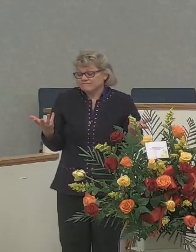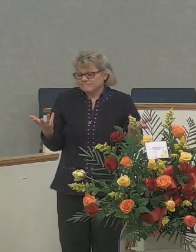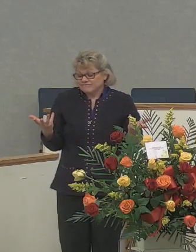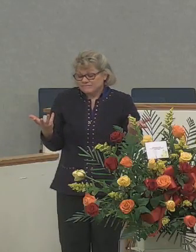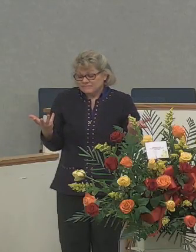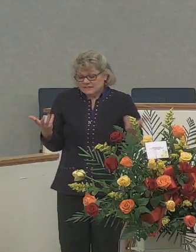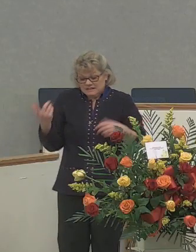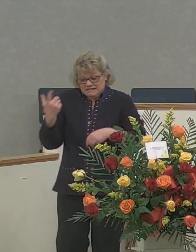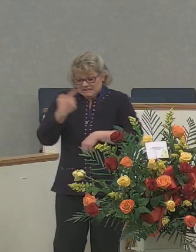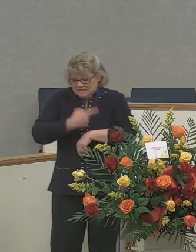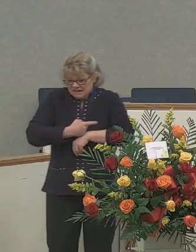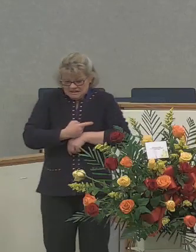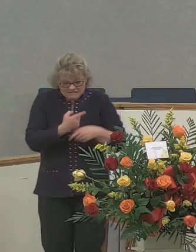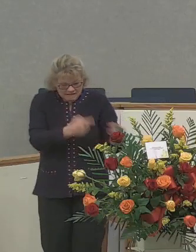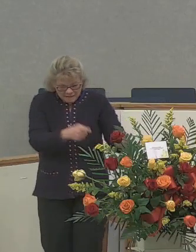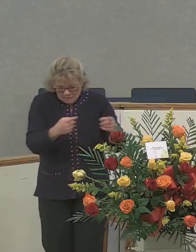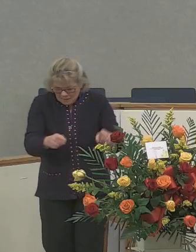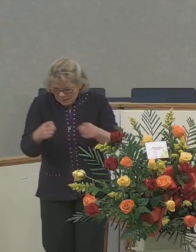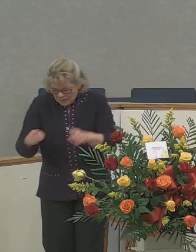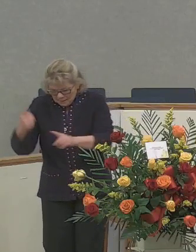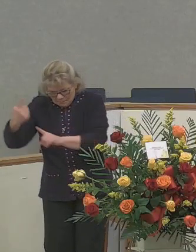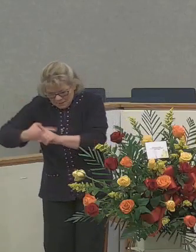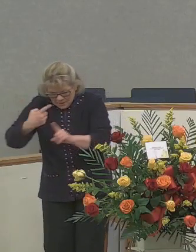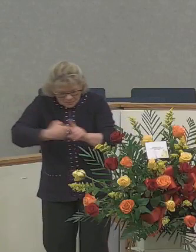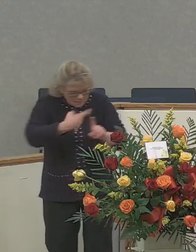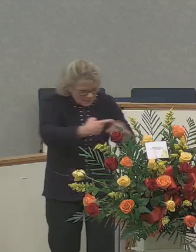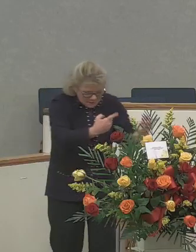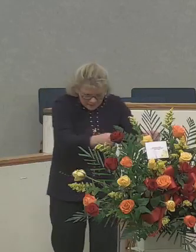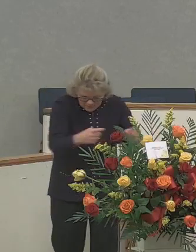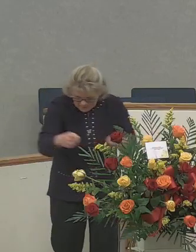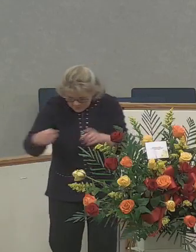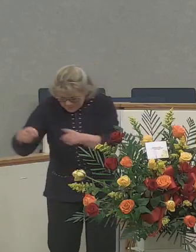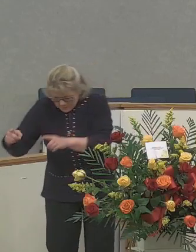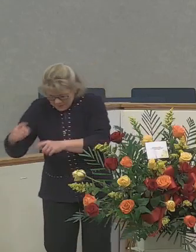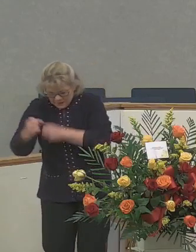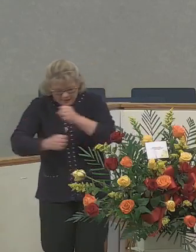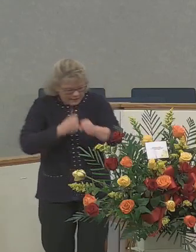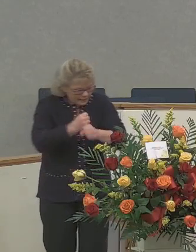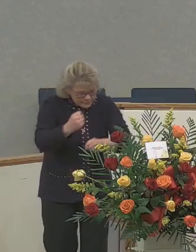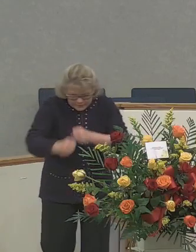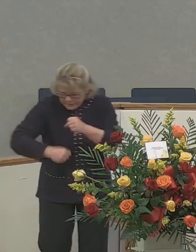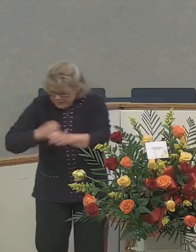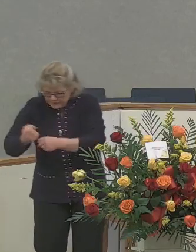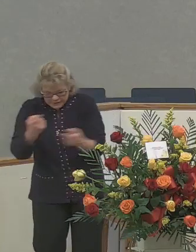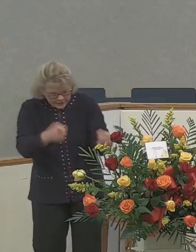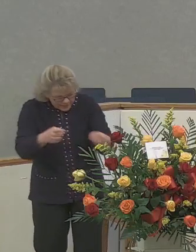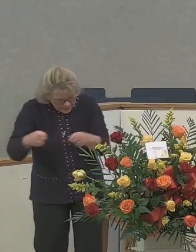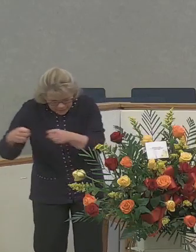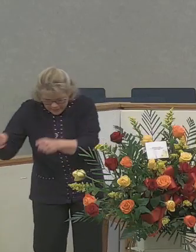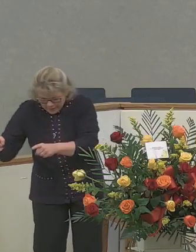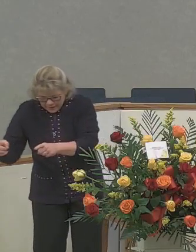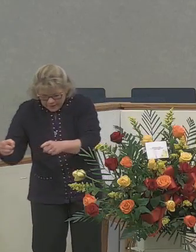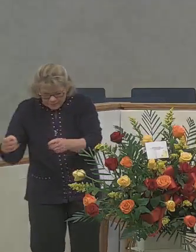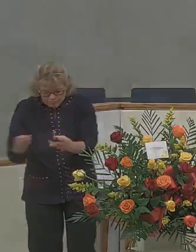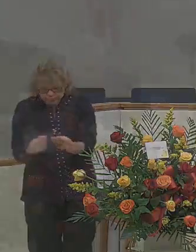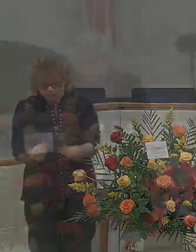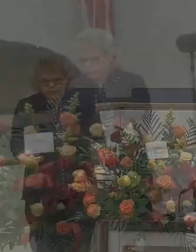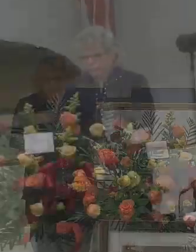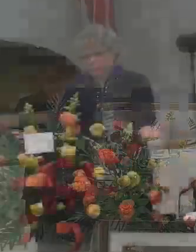The days pass so swiftly and the months come and go. The years melt away like new fallen